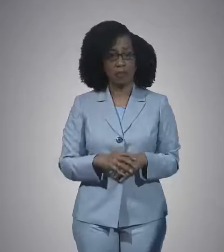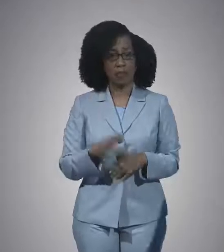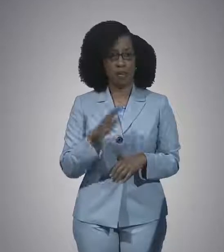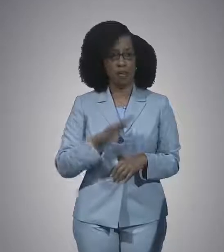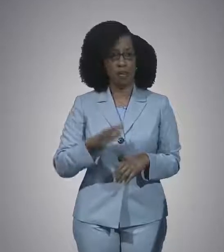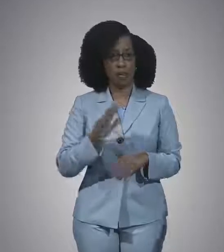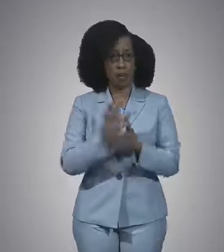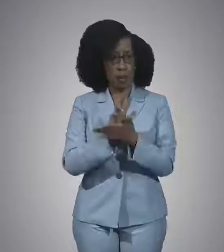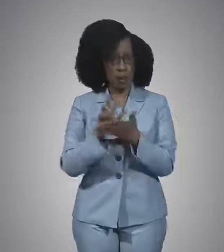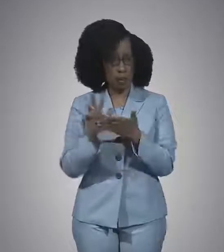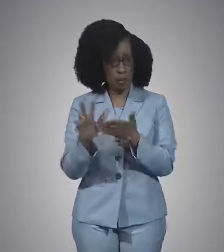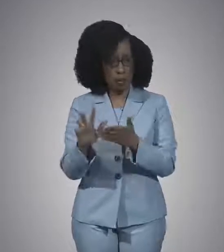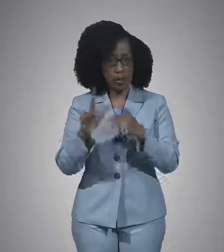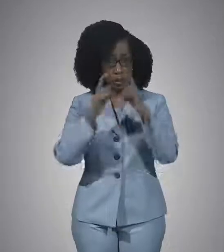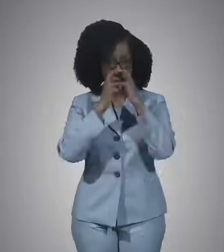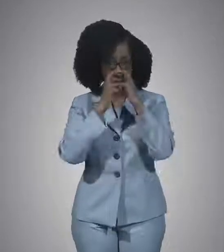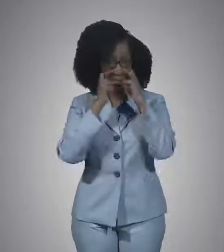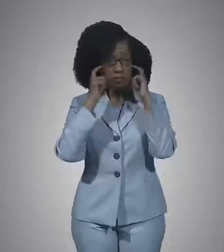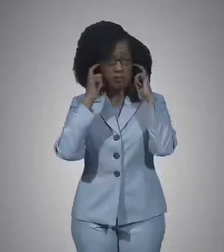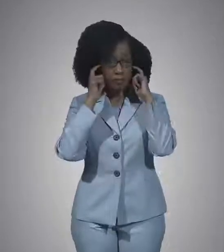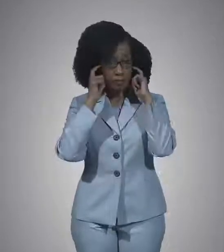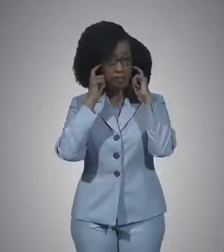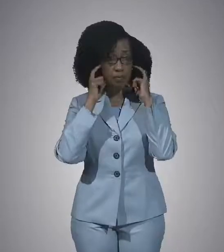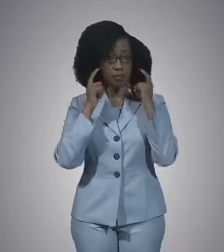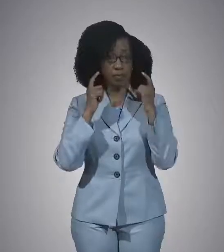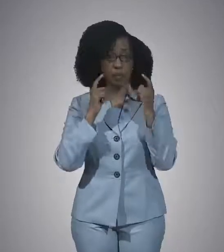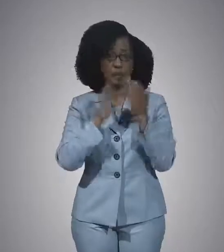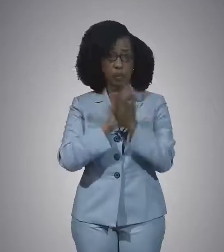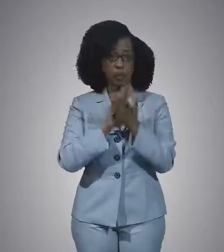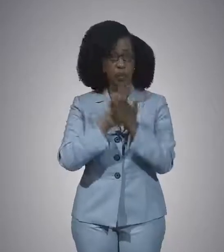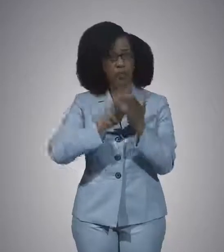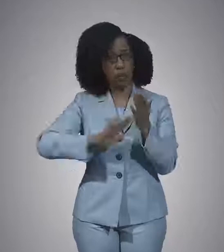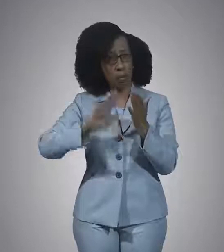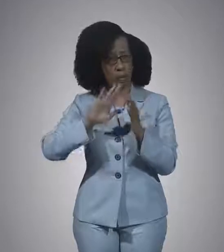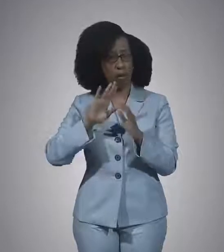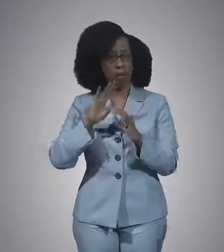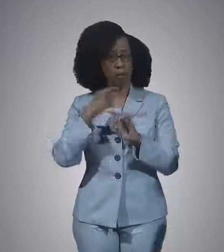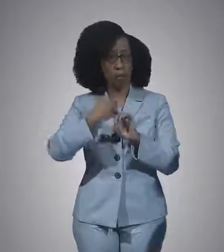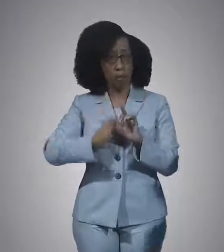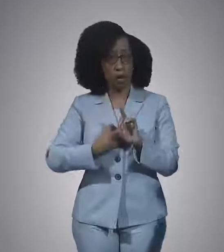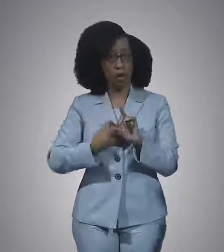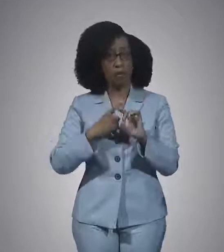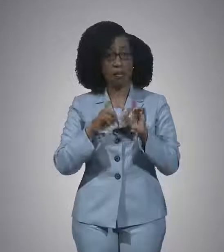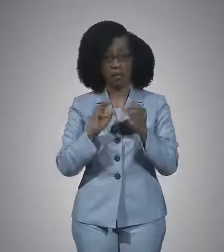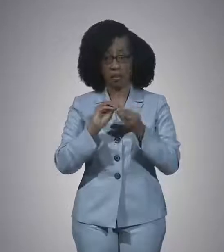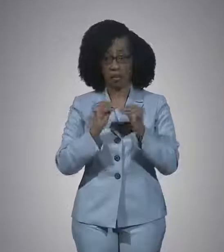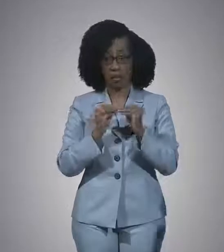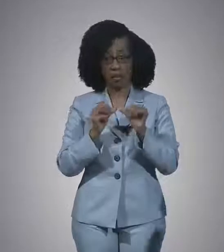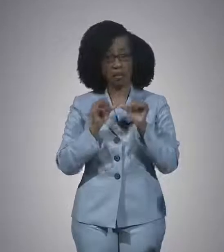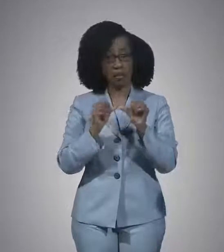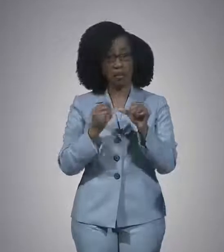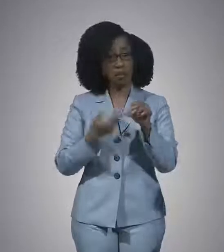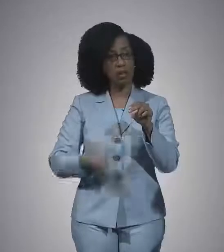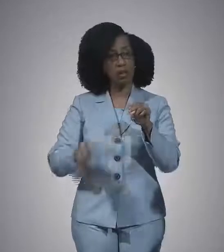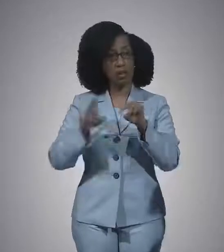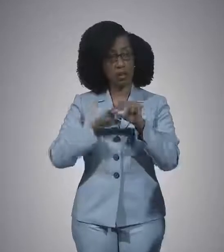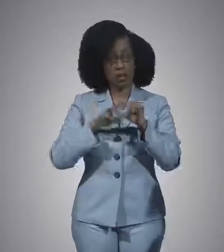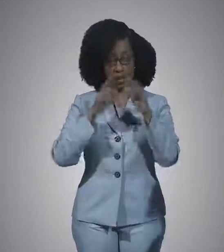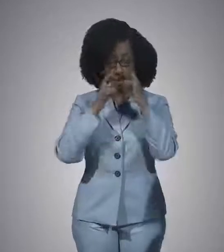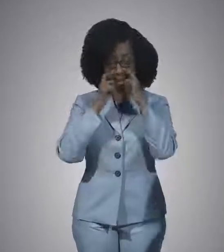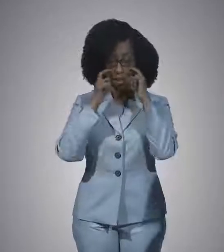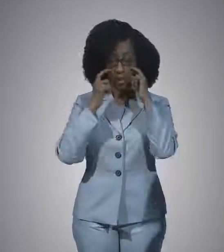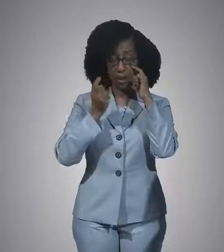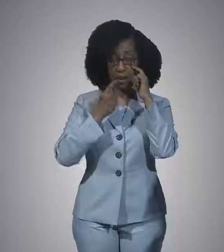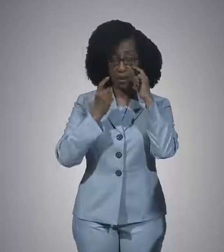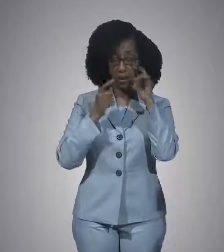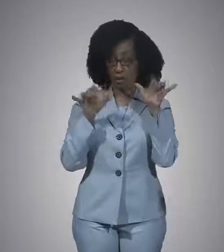about 3 weeks now universally. Obviously, it's been in schools for about a month, but the numbers are continuing to increase. So is the mask mandate